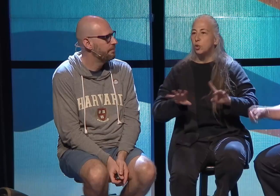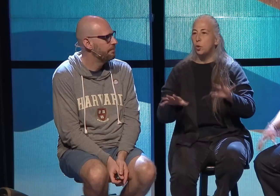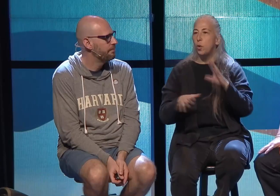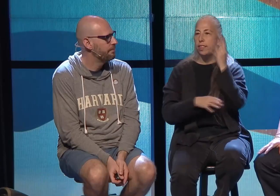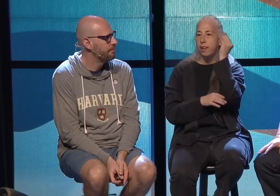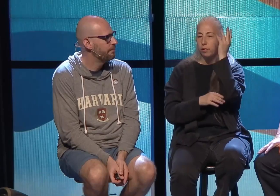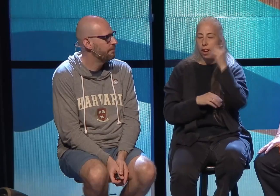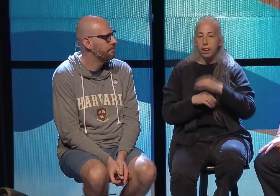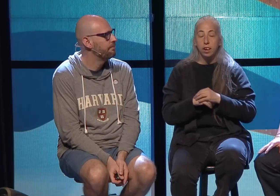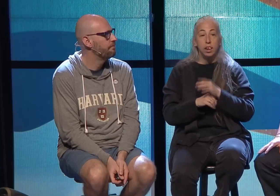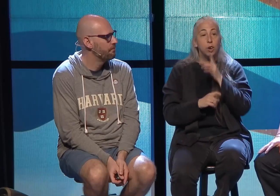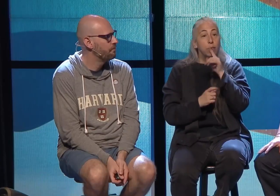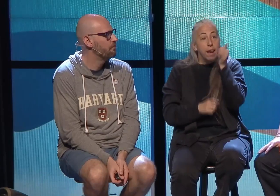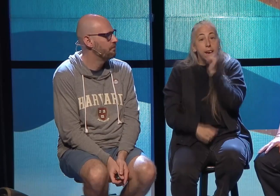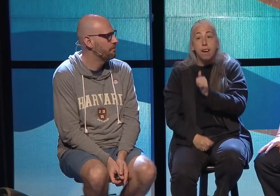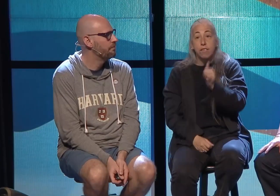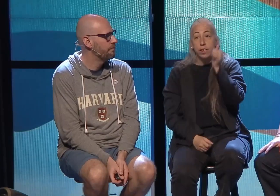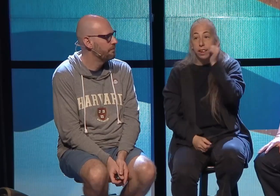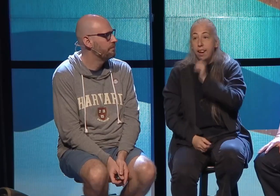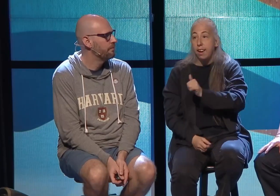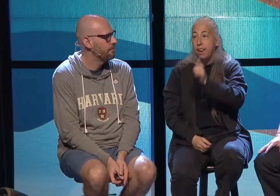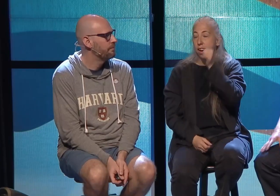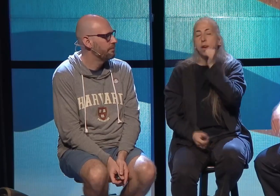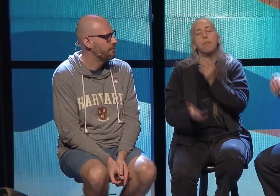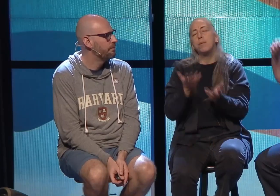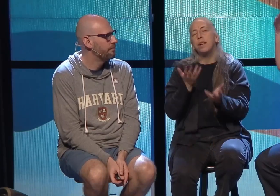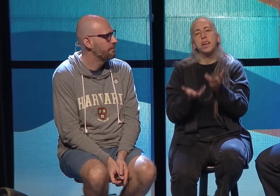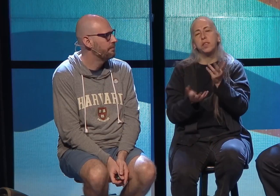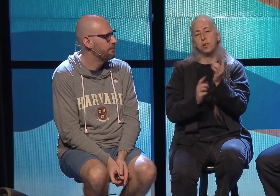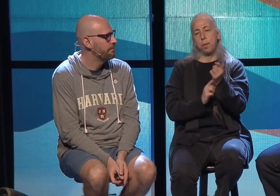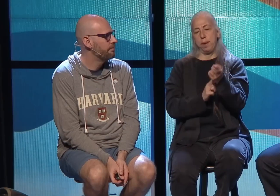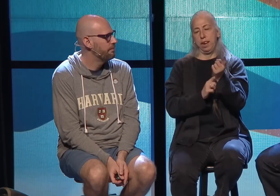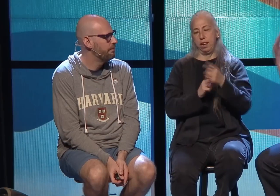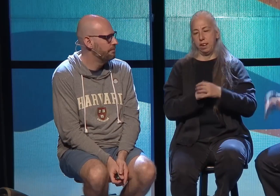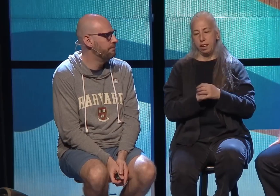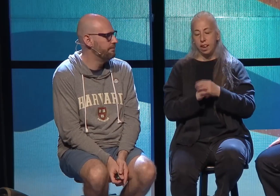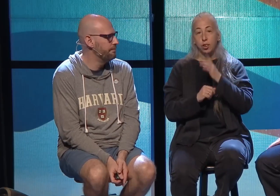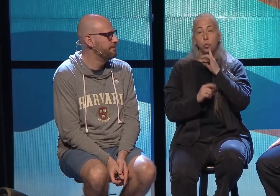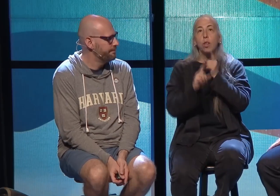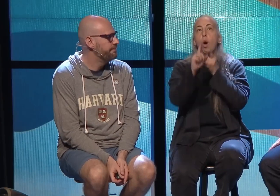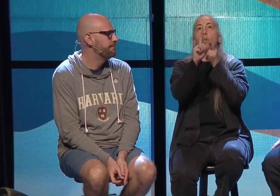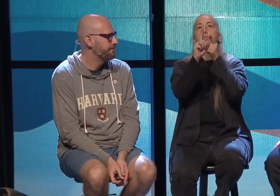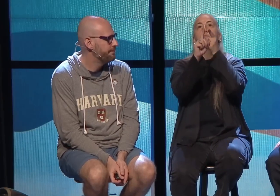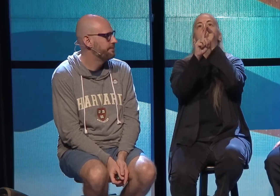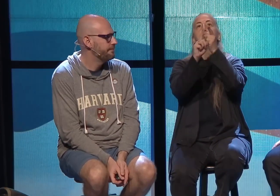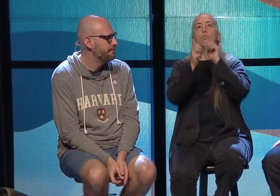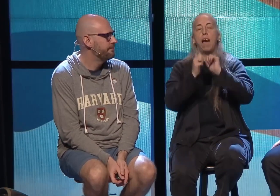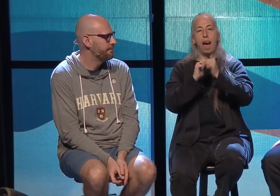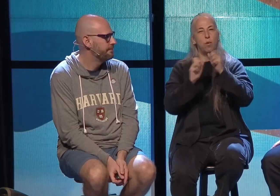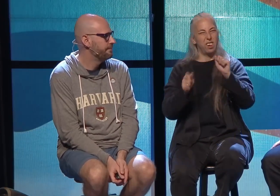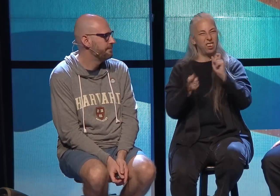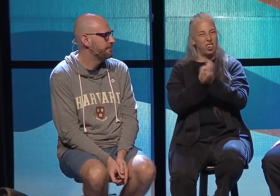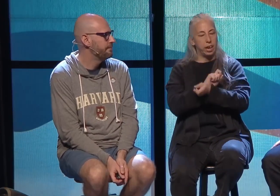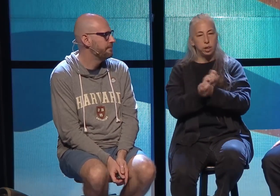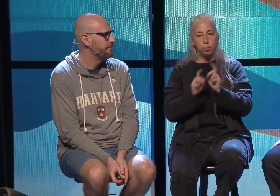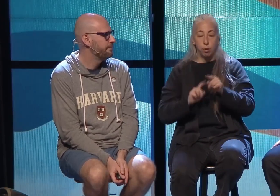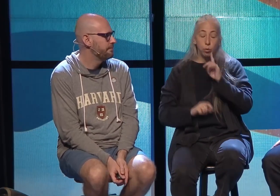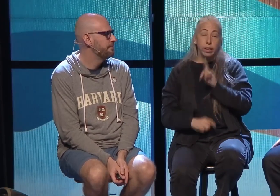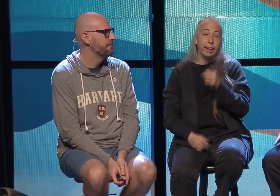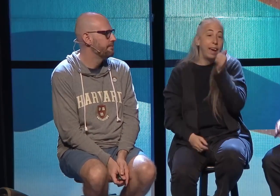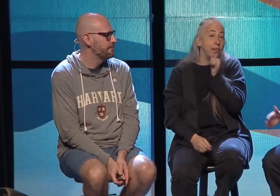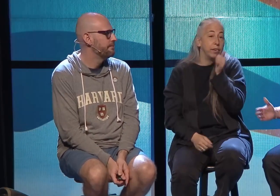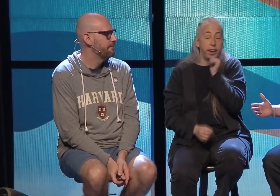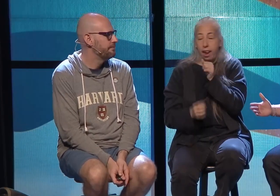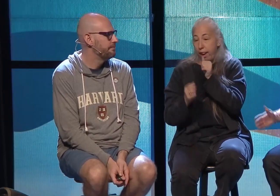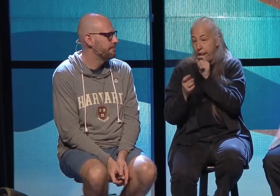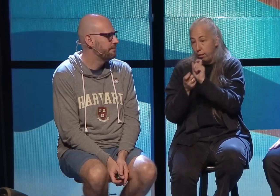every daily interaction there could be a moment. So yes, there's big lofty goals of how that might change, but I think it's in the day-to-day interactions,